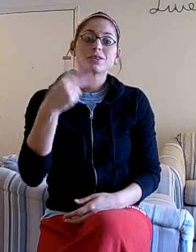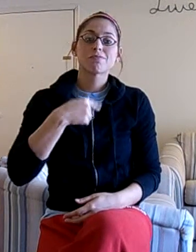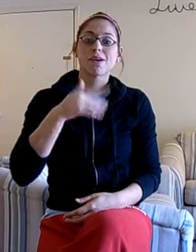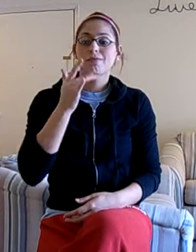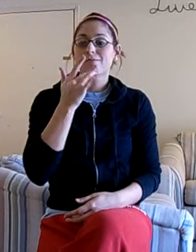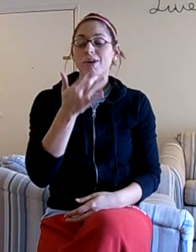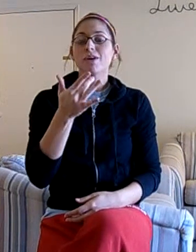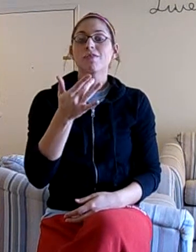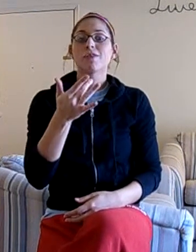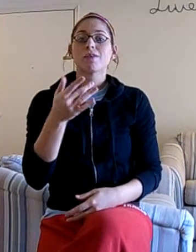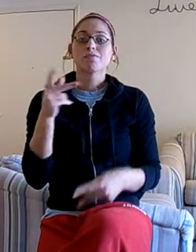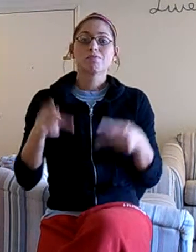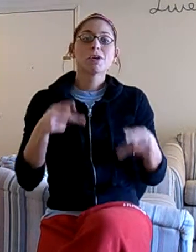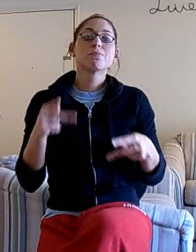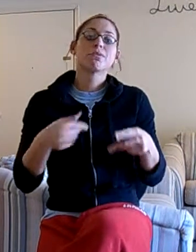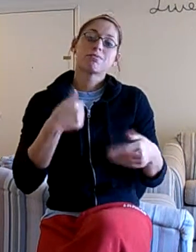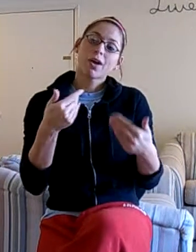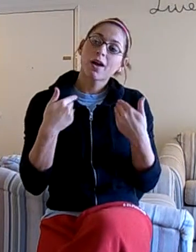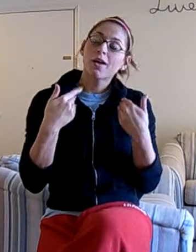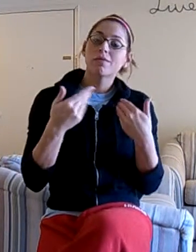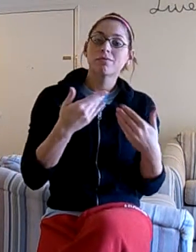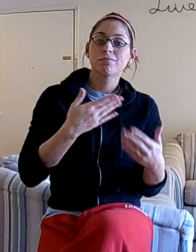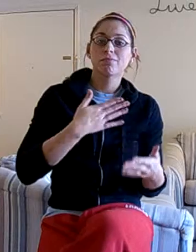I have, my students.